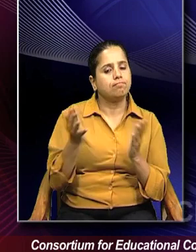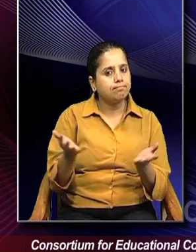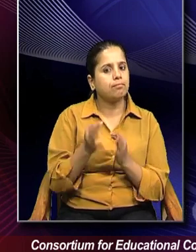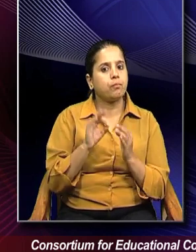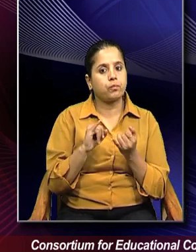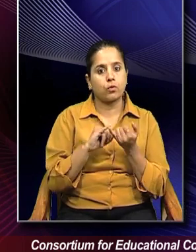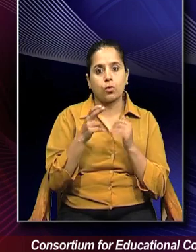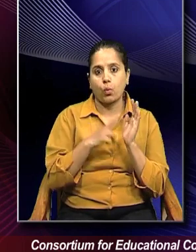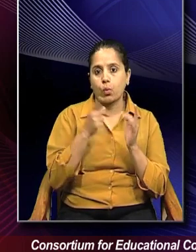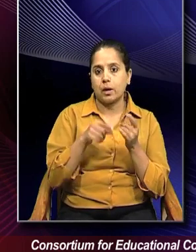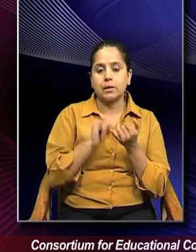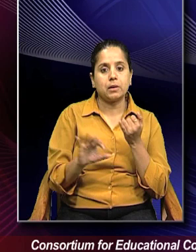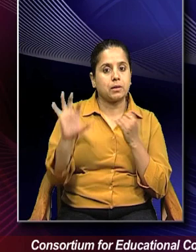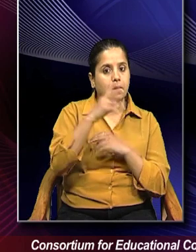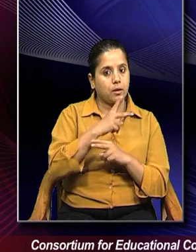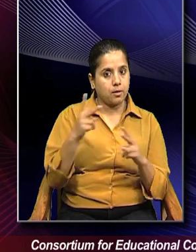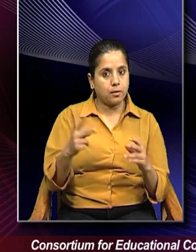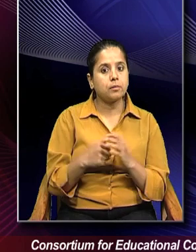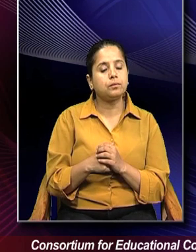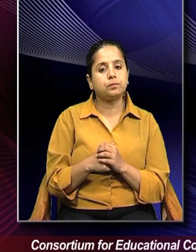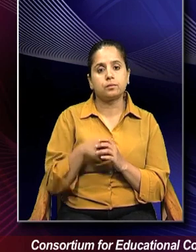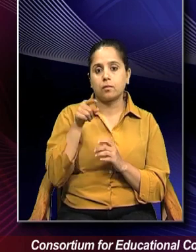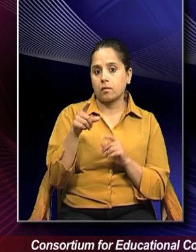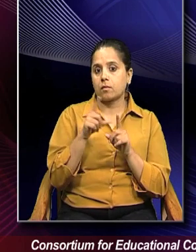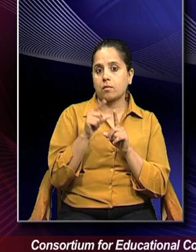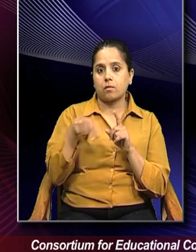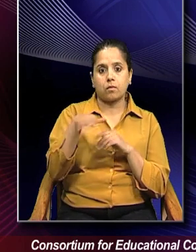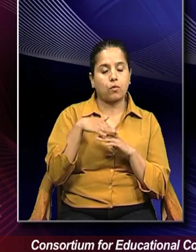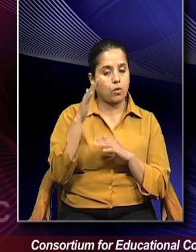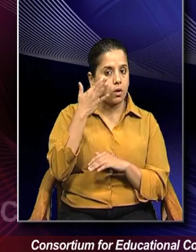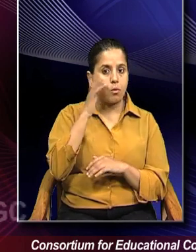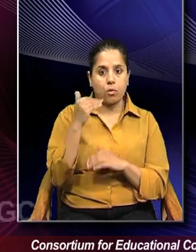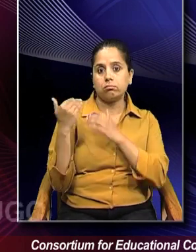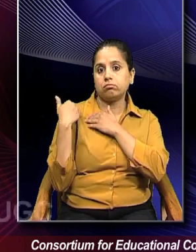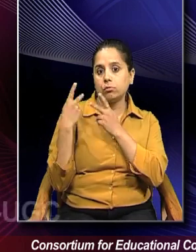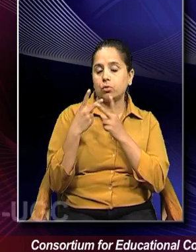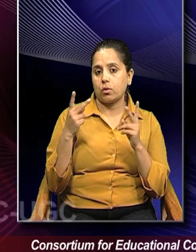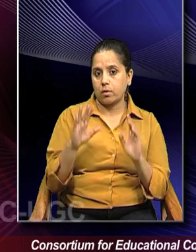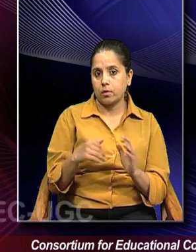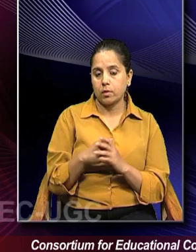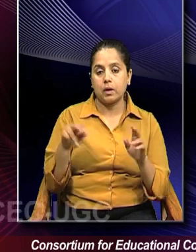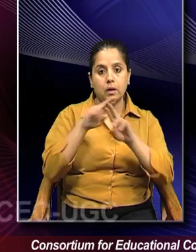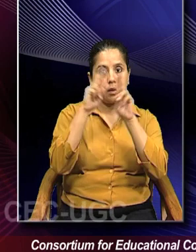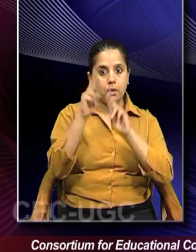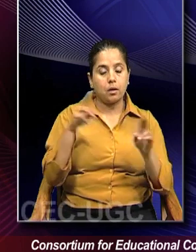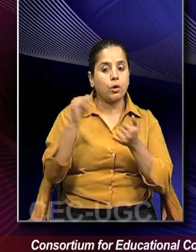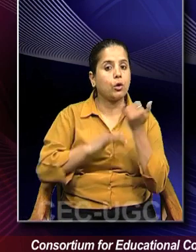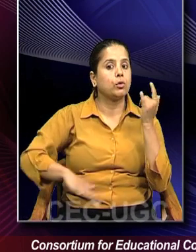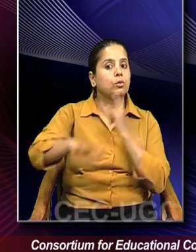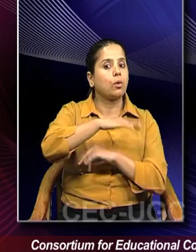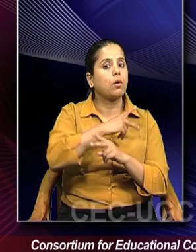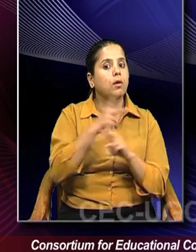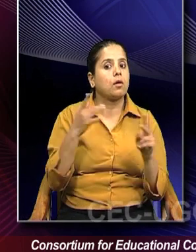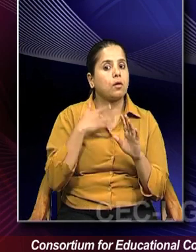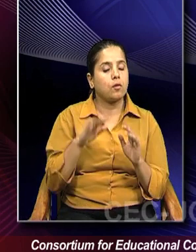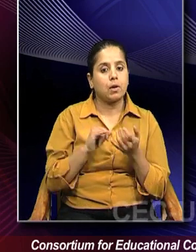sovereign states play a very important role. International society is based